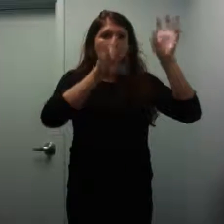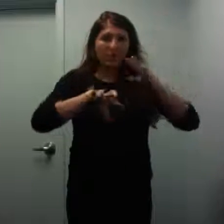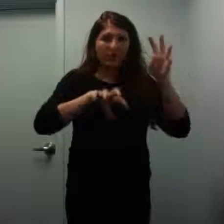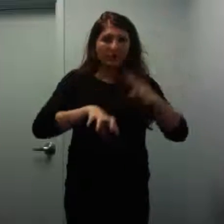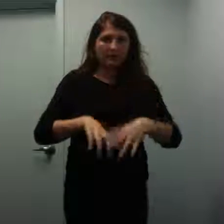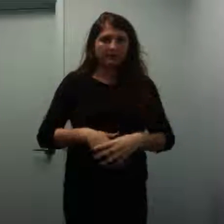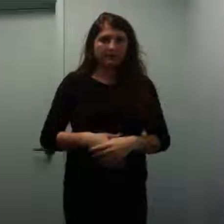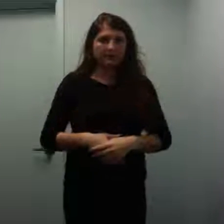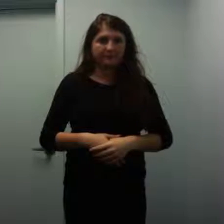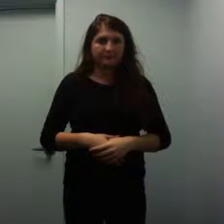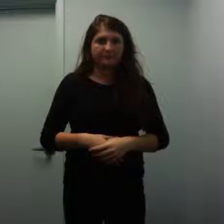saturated.